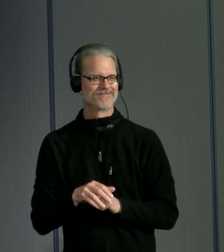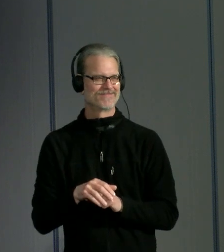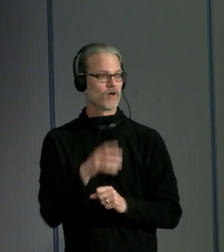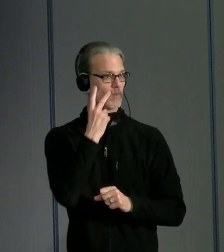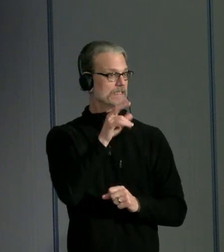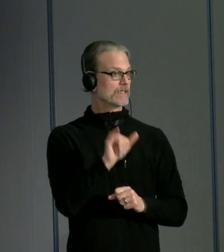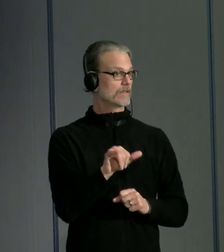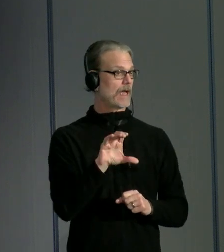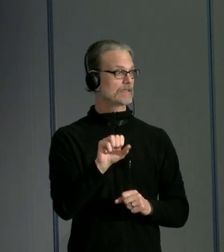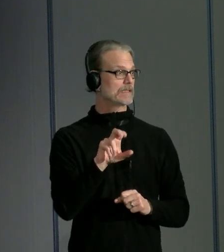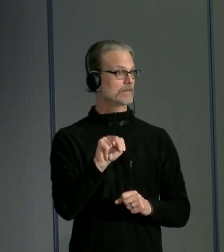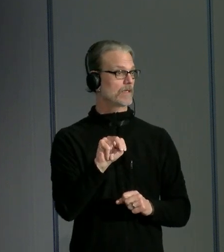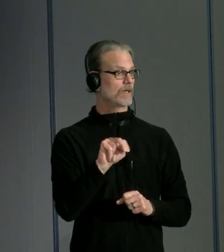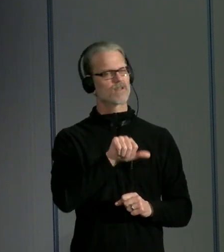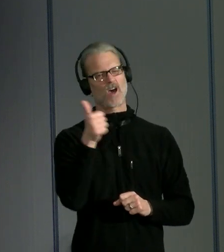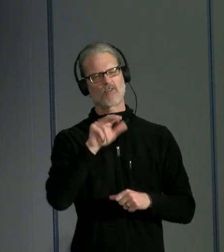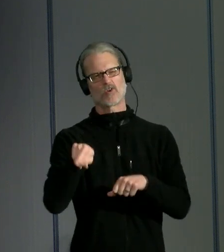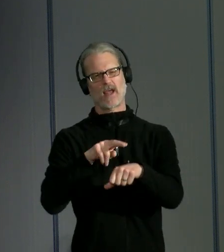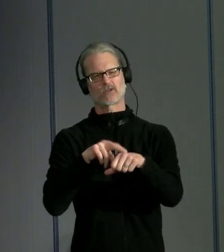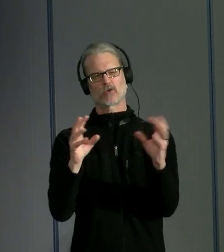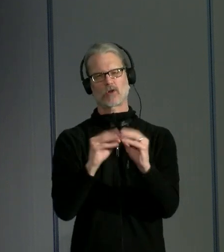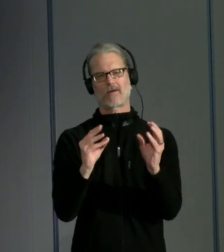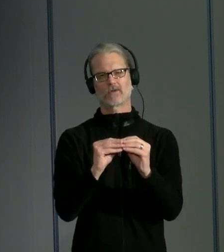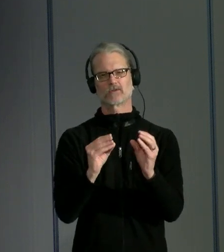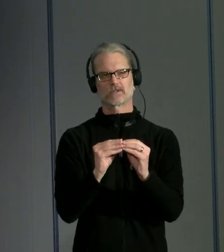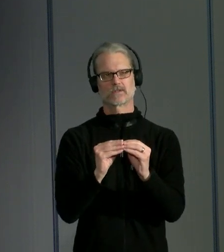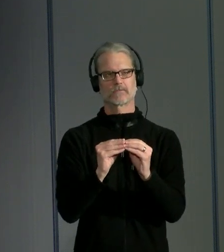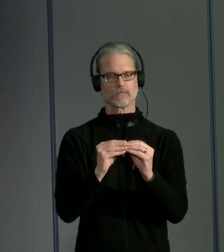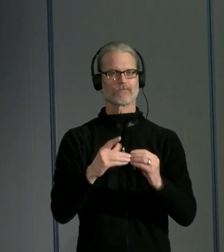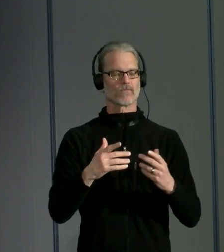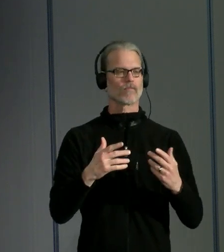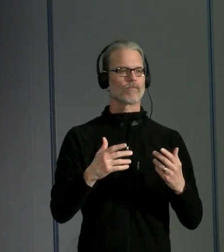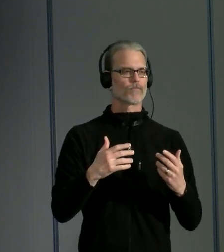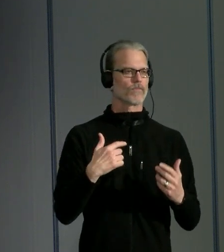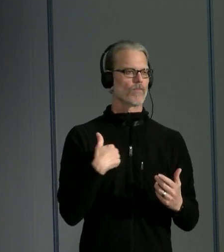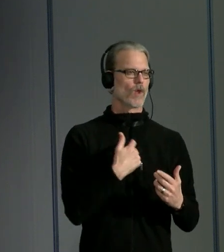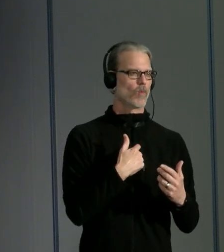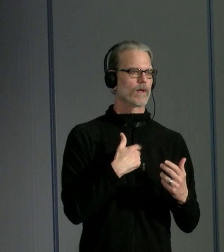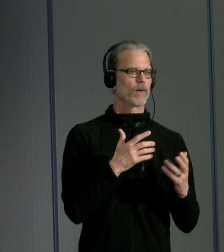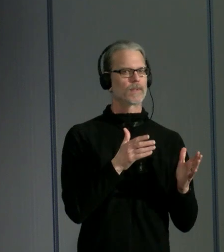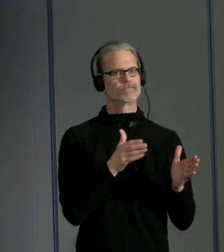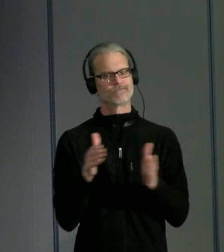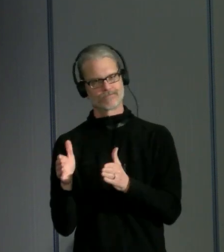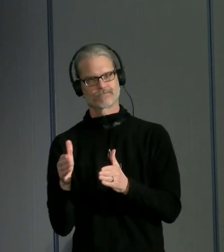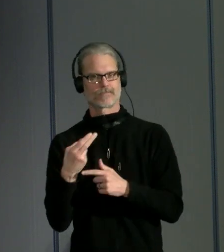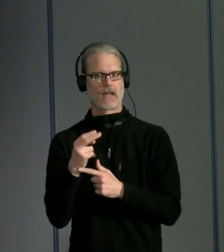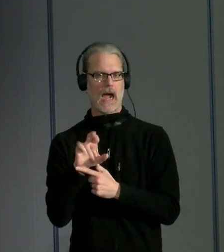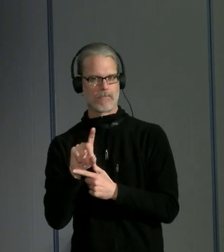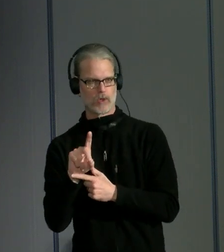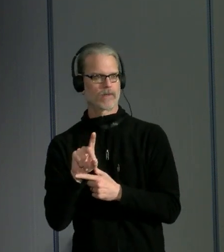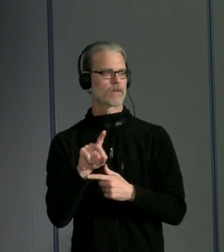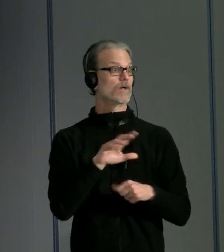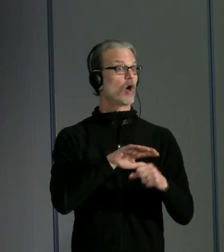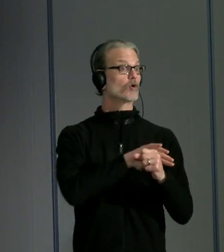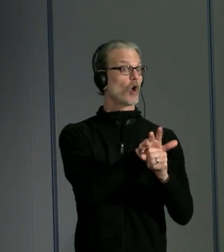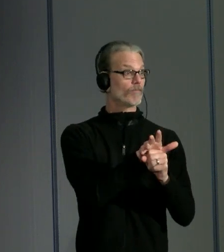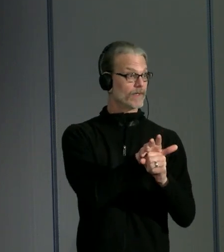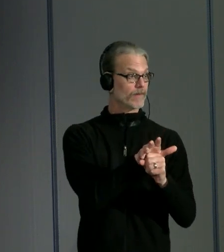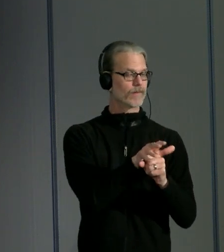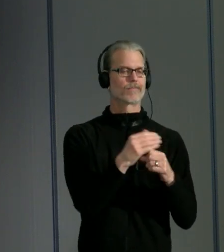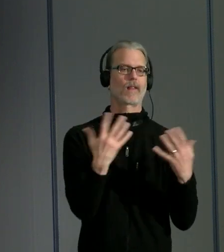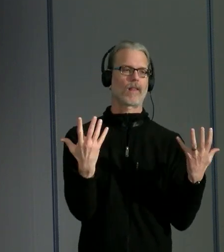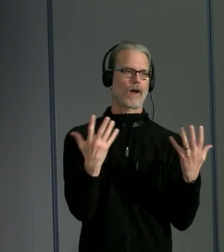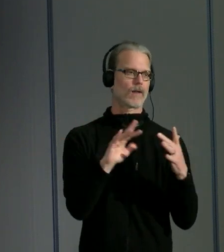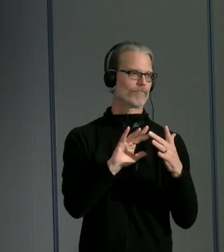national conferences. We're moving towards a hybrid approach. COVID, of course, lended itself to lots of